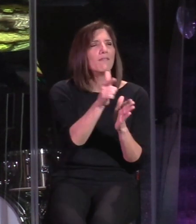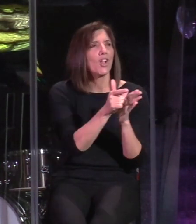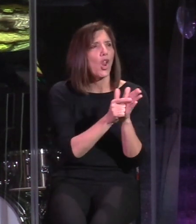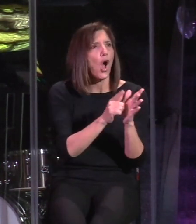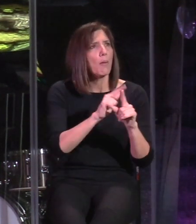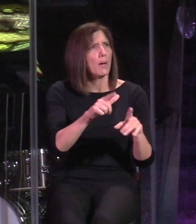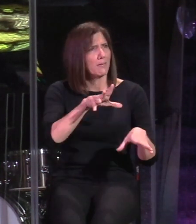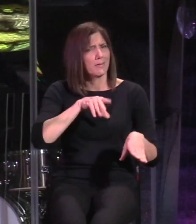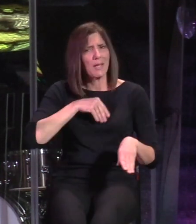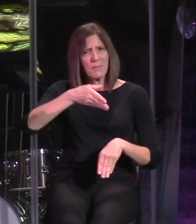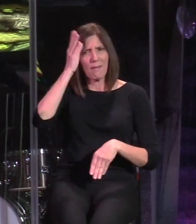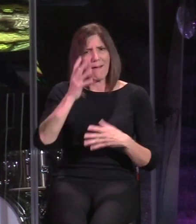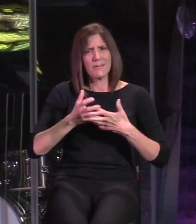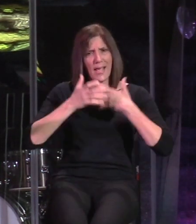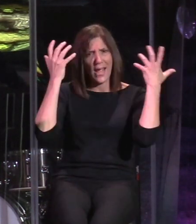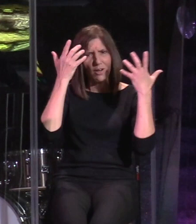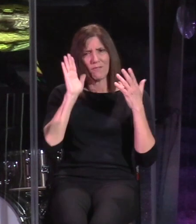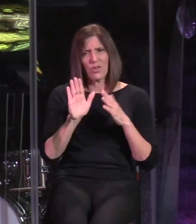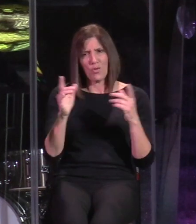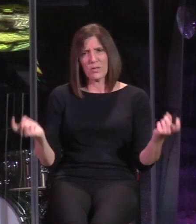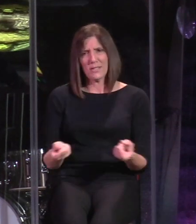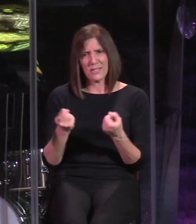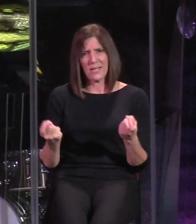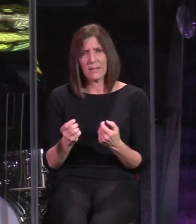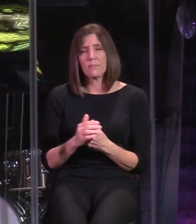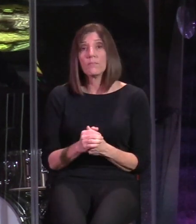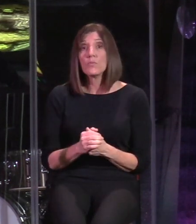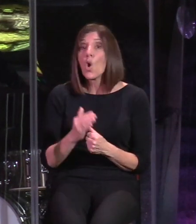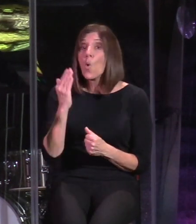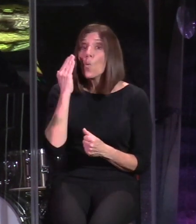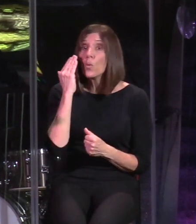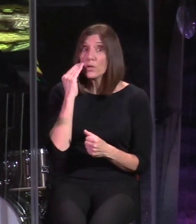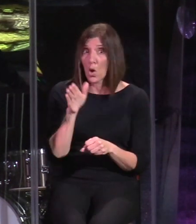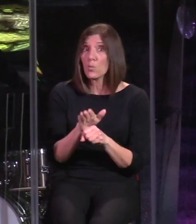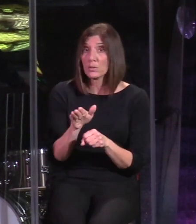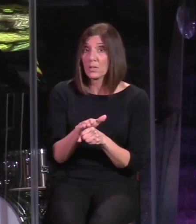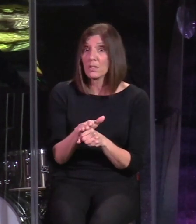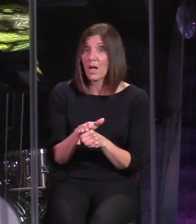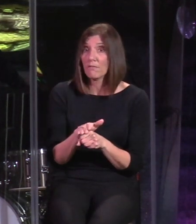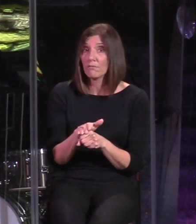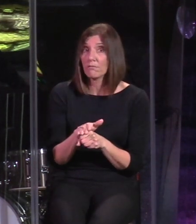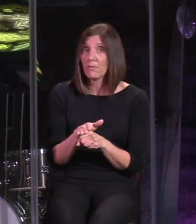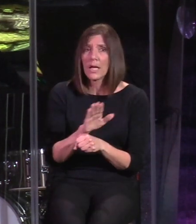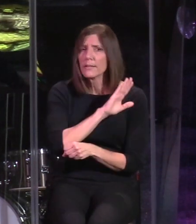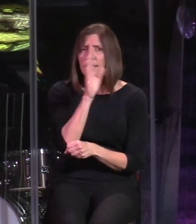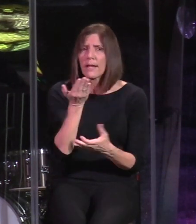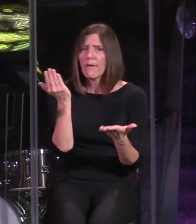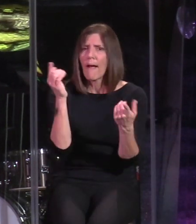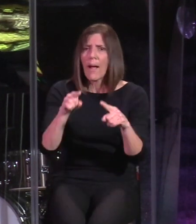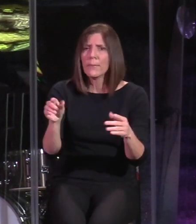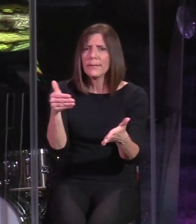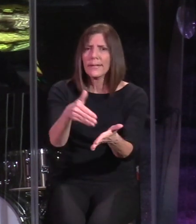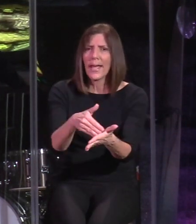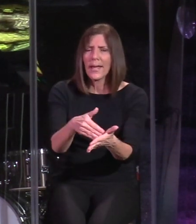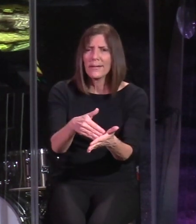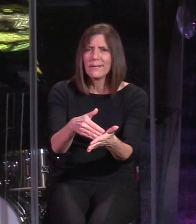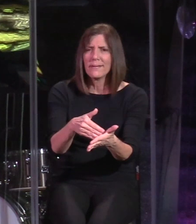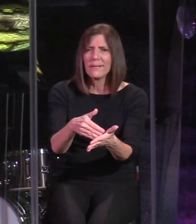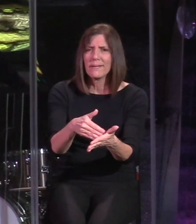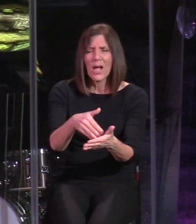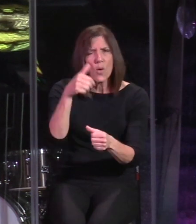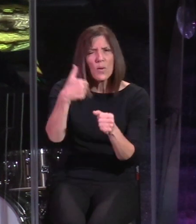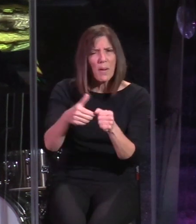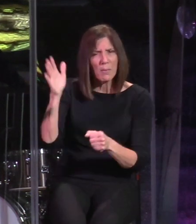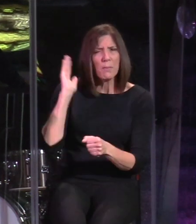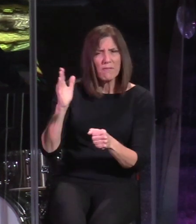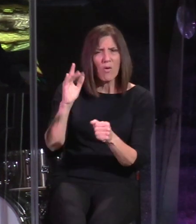sin. And we know that his payment was sufficient because he doesn't offer himself repeatedly, like the high priest used to do